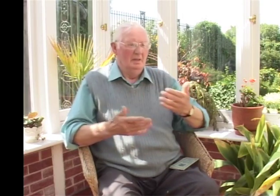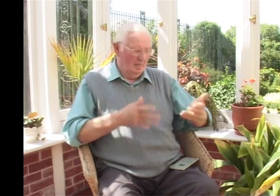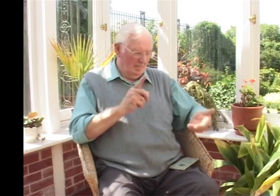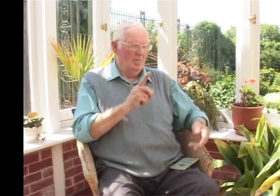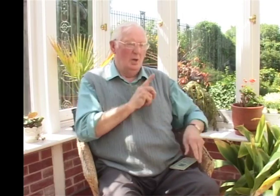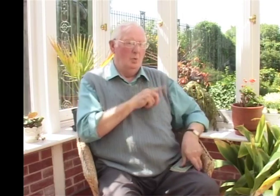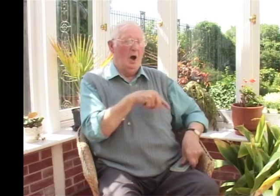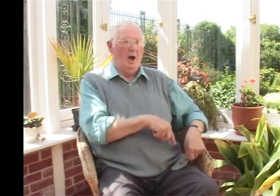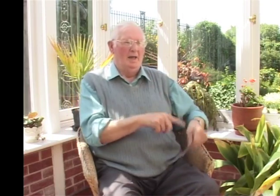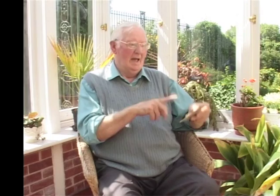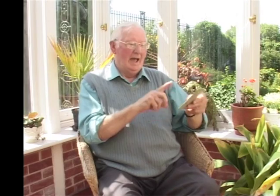we had them, these ID cards.